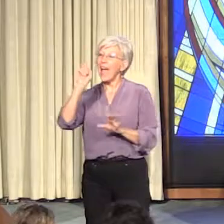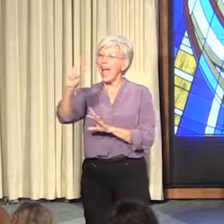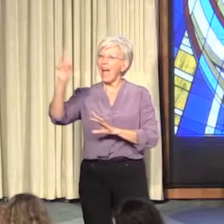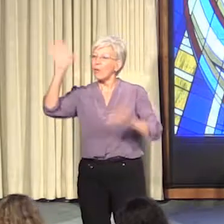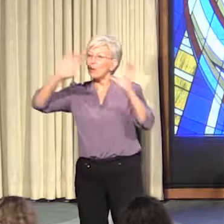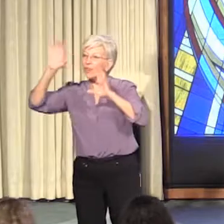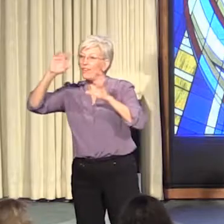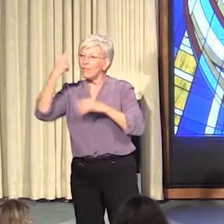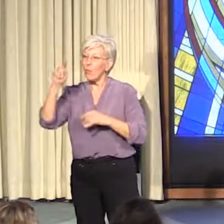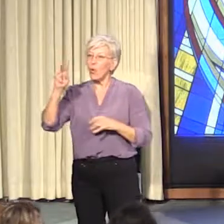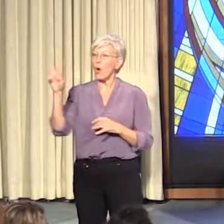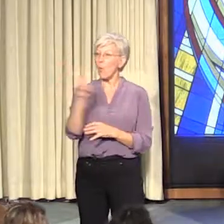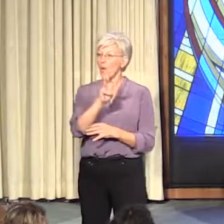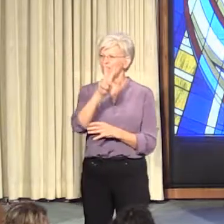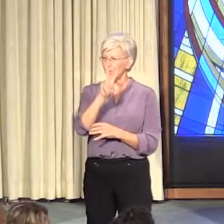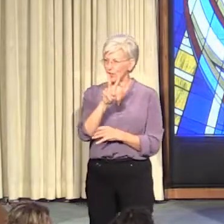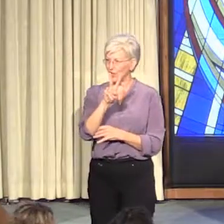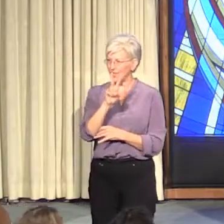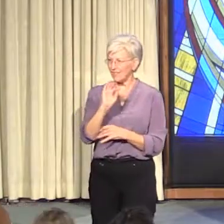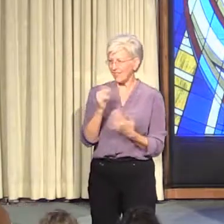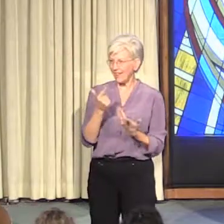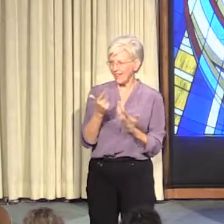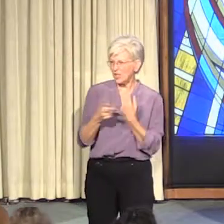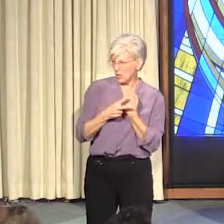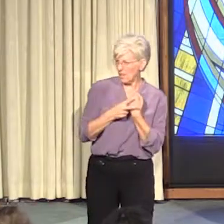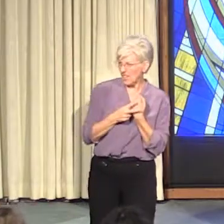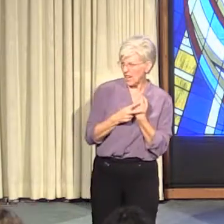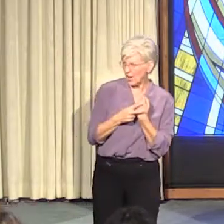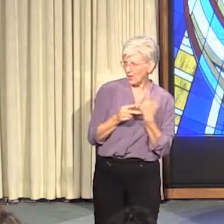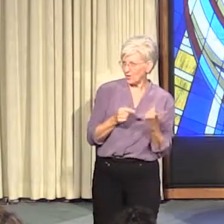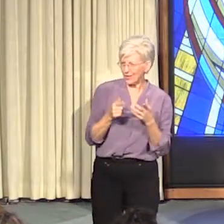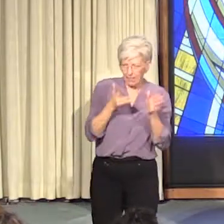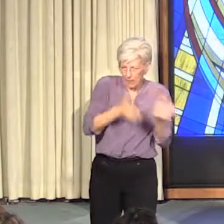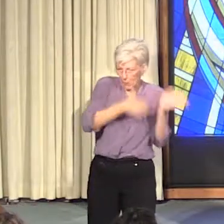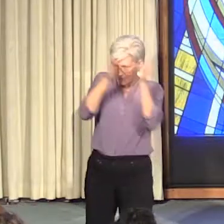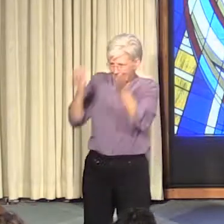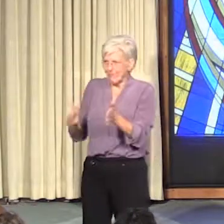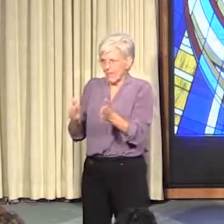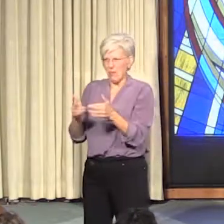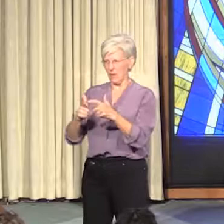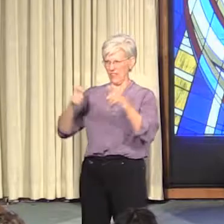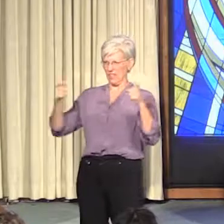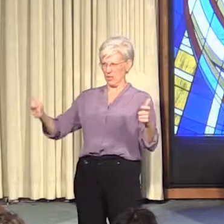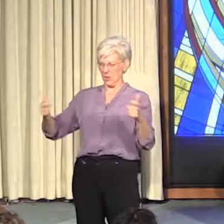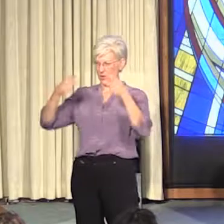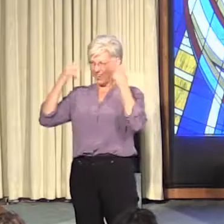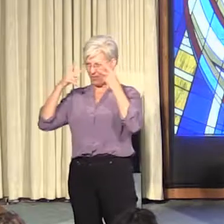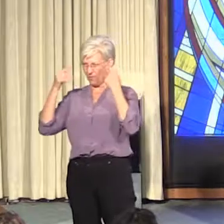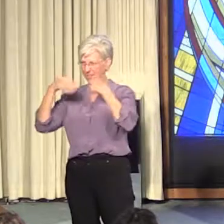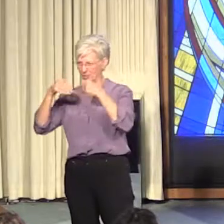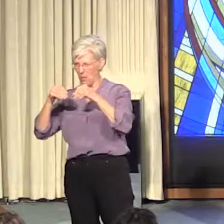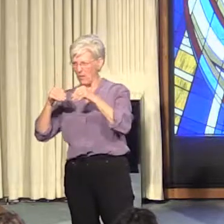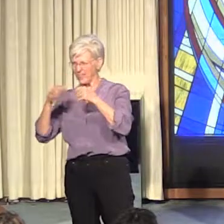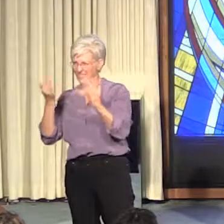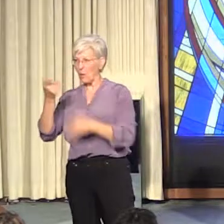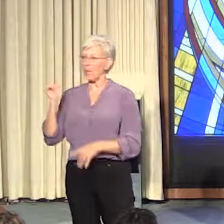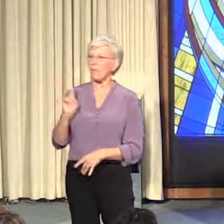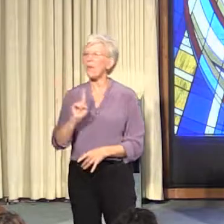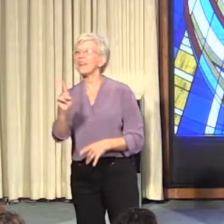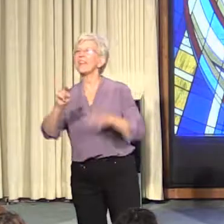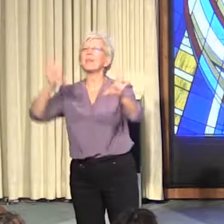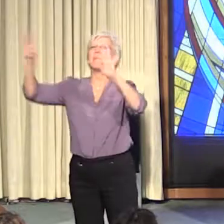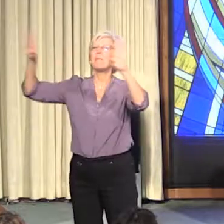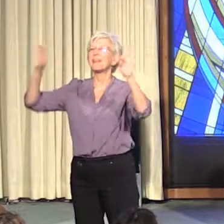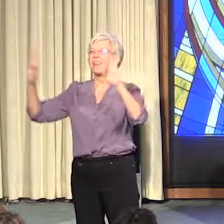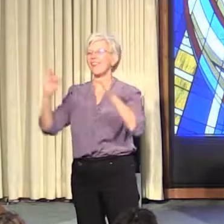Virginia souvenirs, and one of the stores that we went to, right next to it, was one of those big Halloween stores. So we went in and picked out stuff